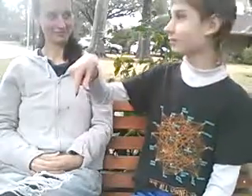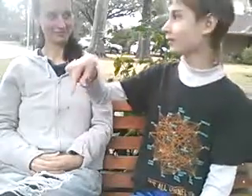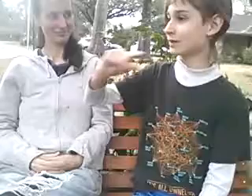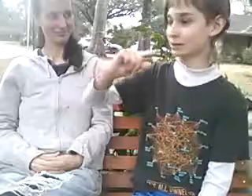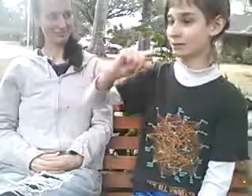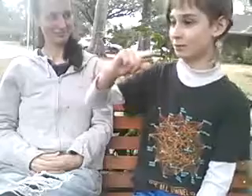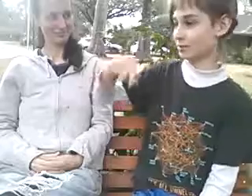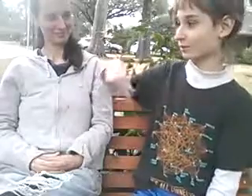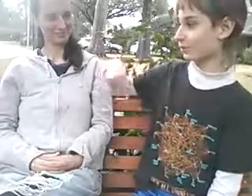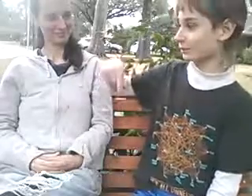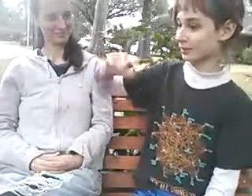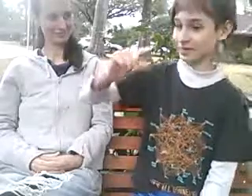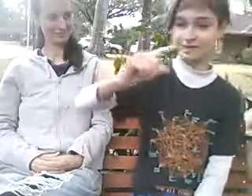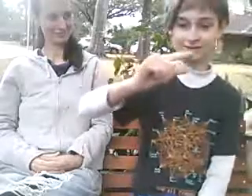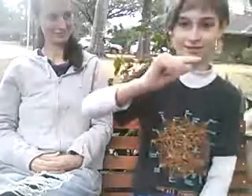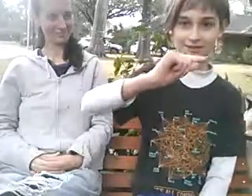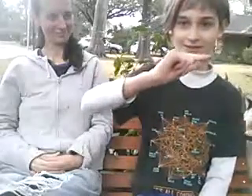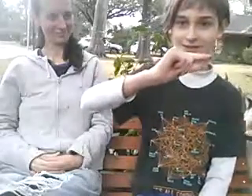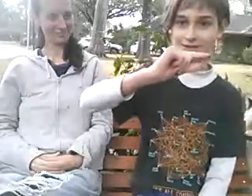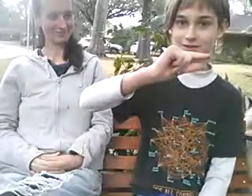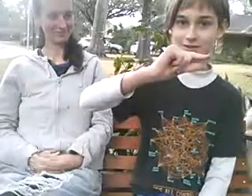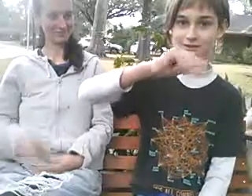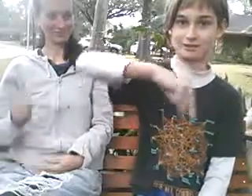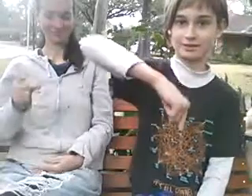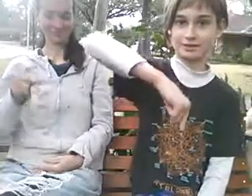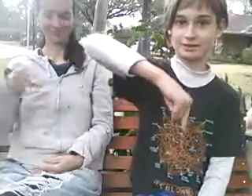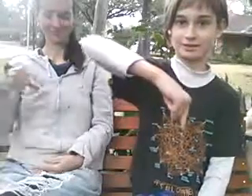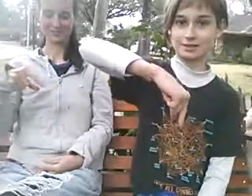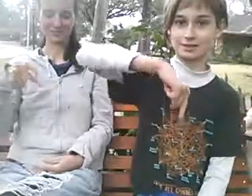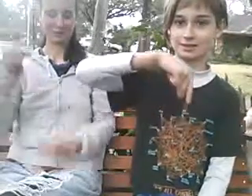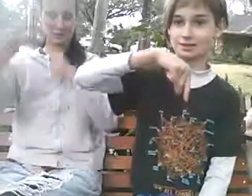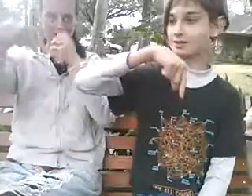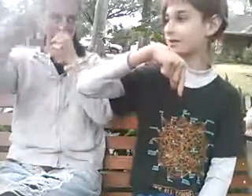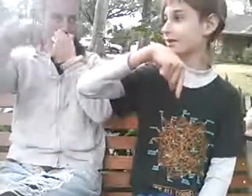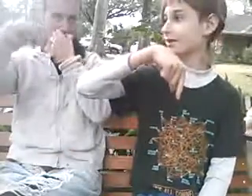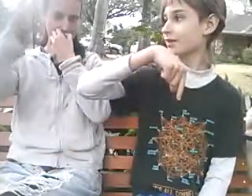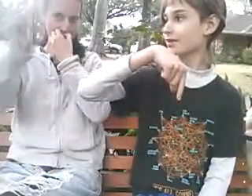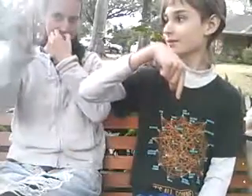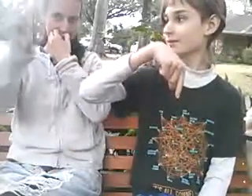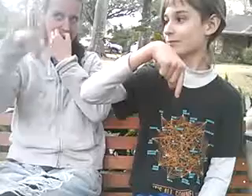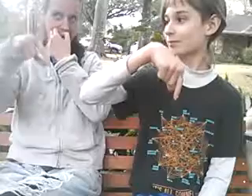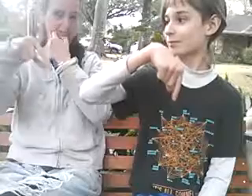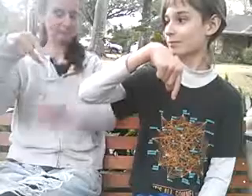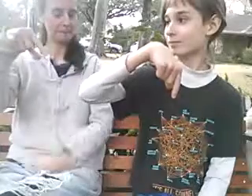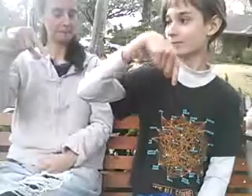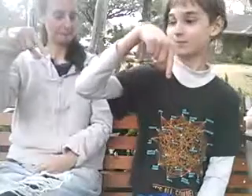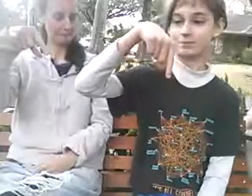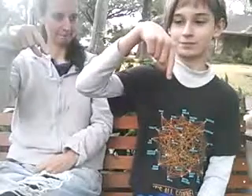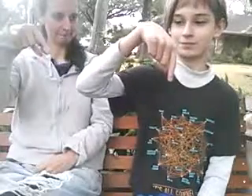Like when you're drawing a person, what would it be like? Would it be like this? Yeah. GQ.